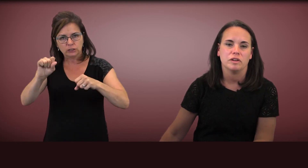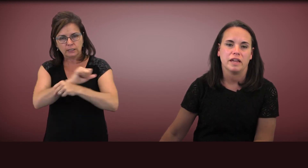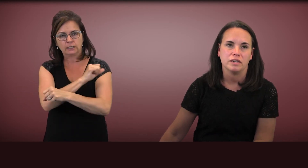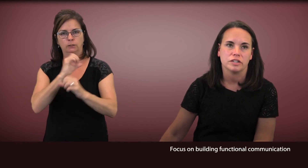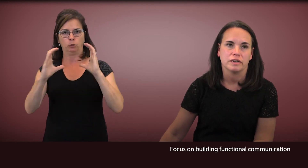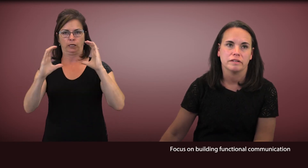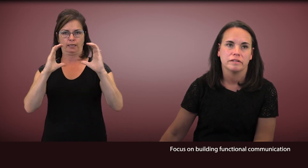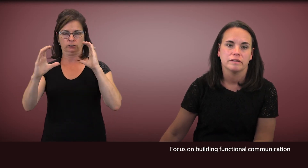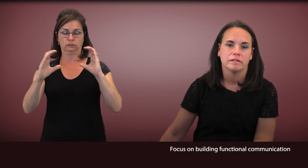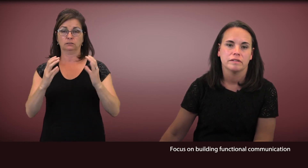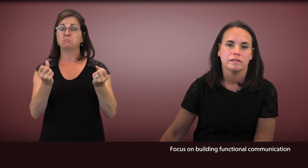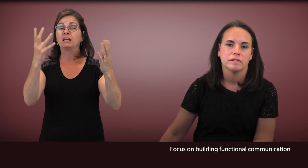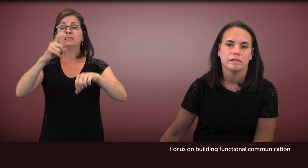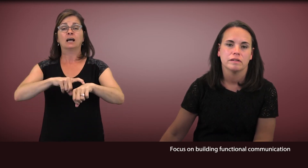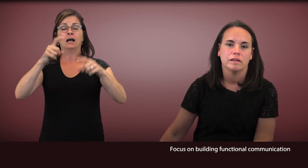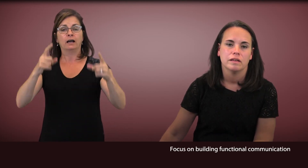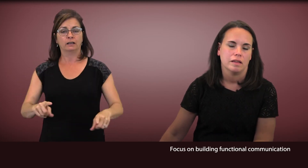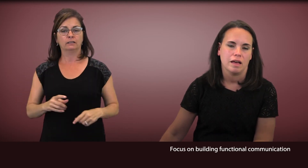functional communication.